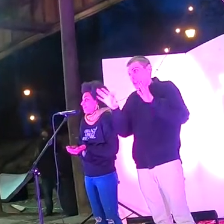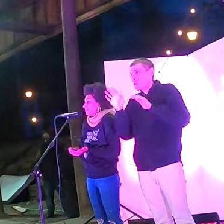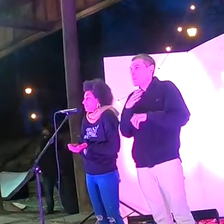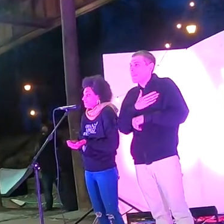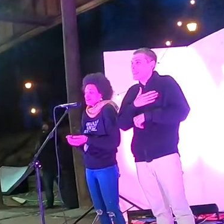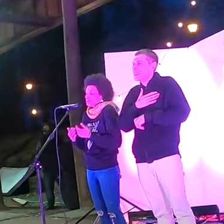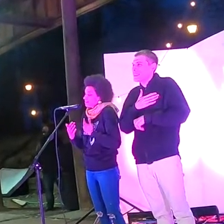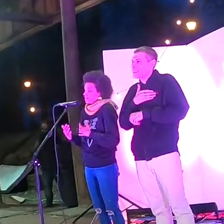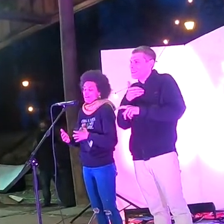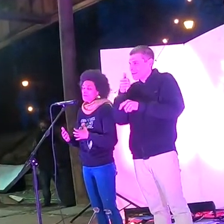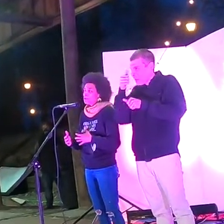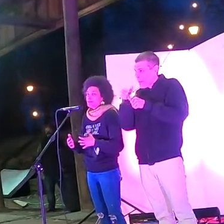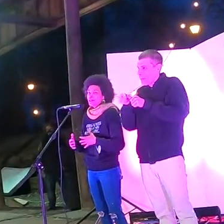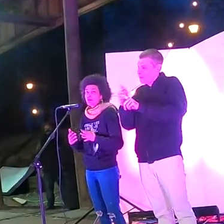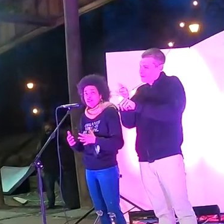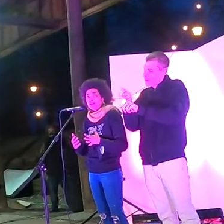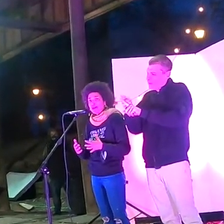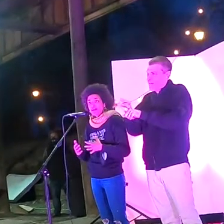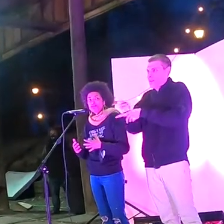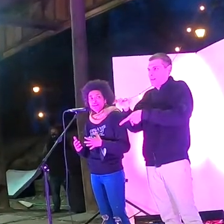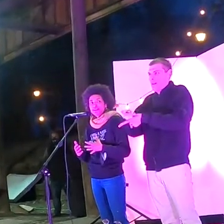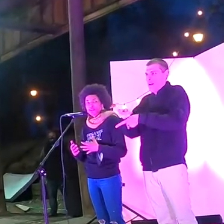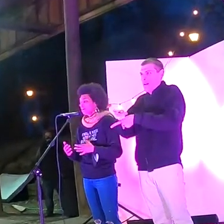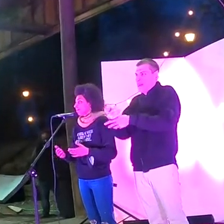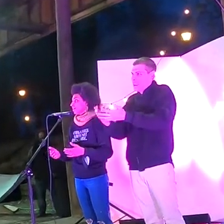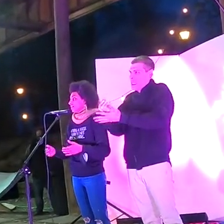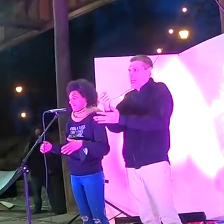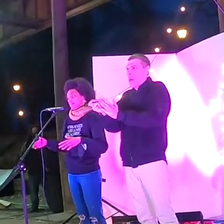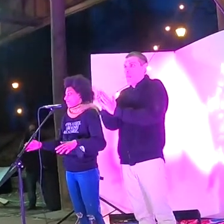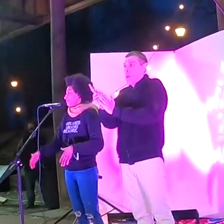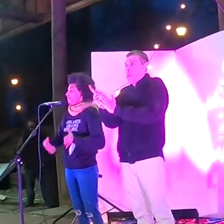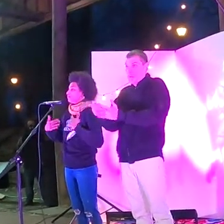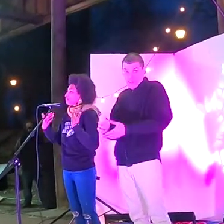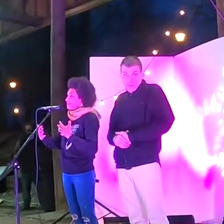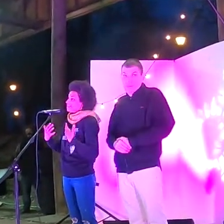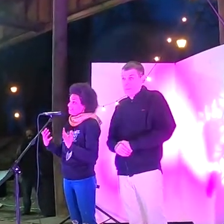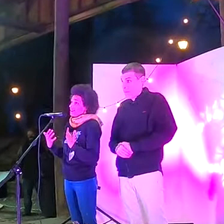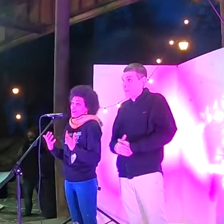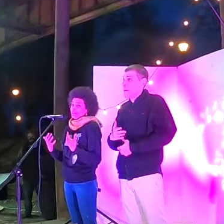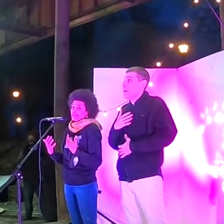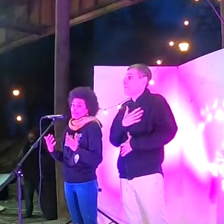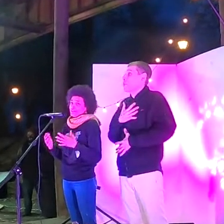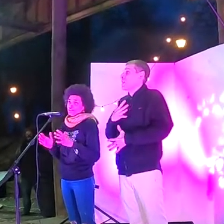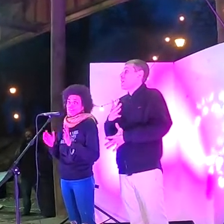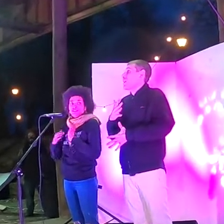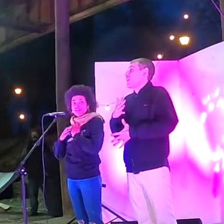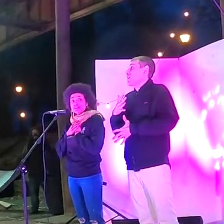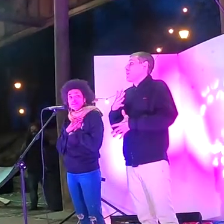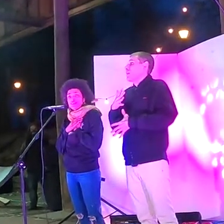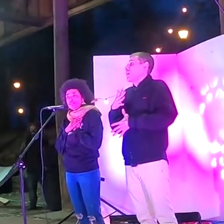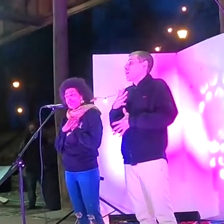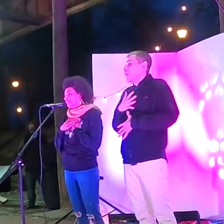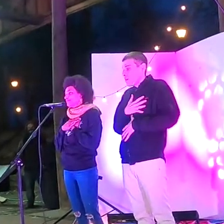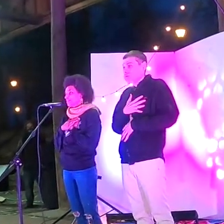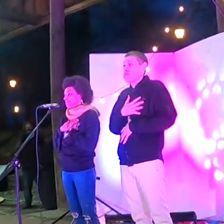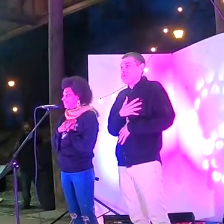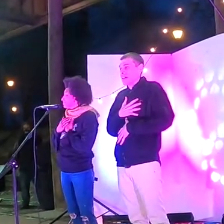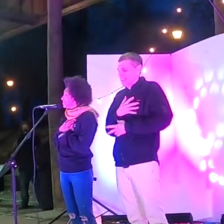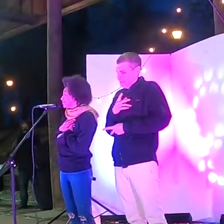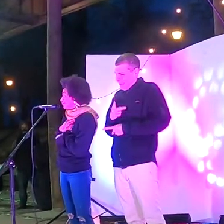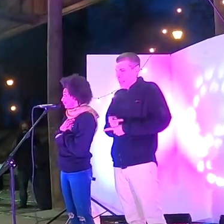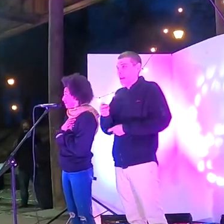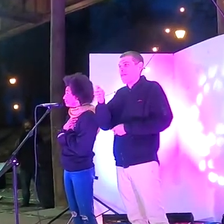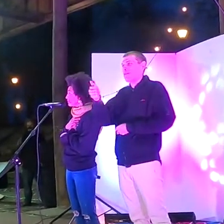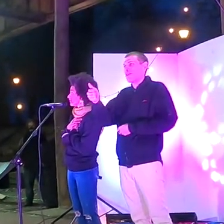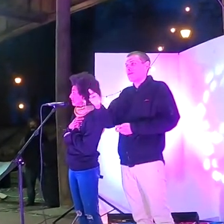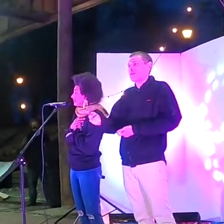to practice just taking a moment when you have it to breathe in life to yourself, to your vision,